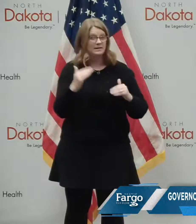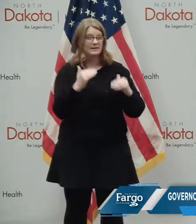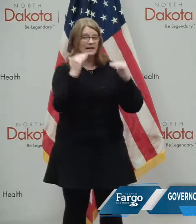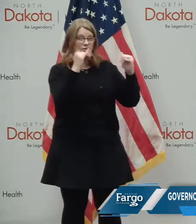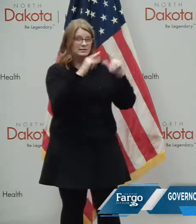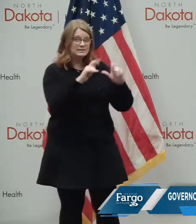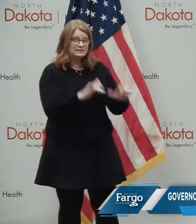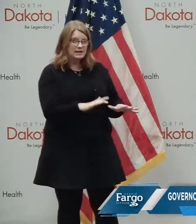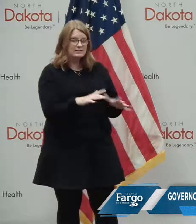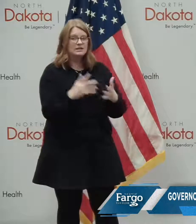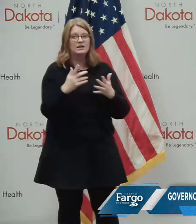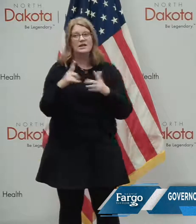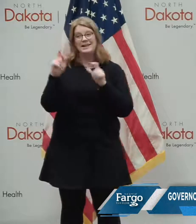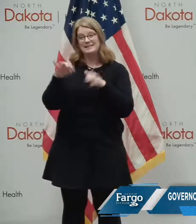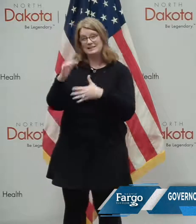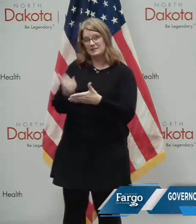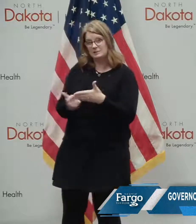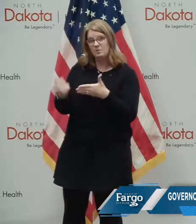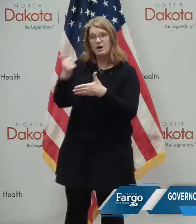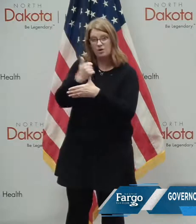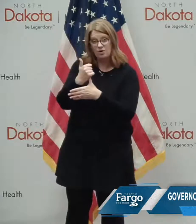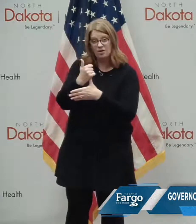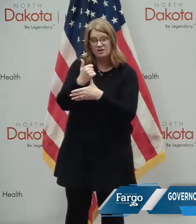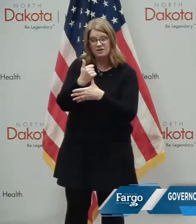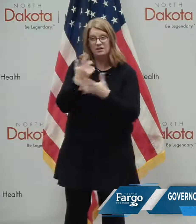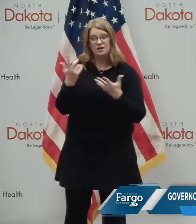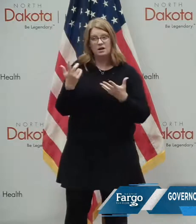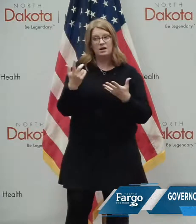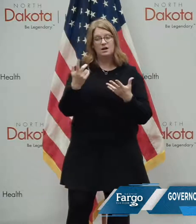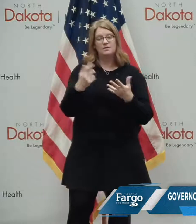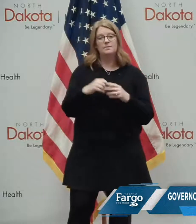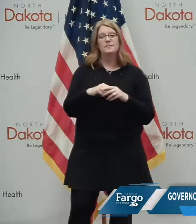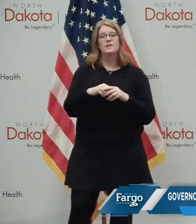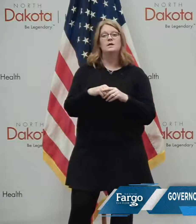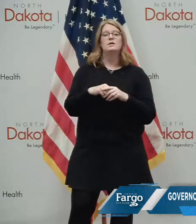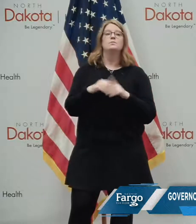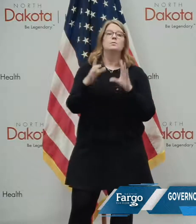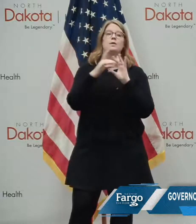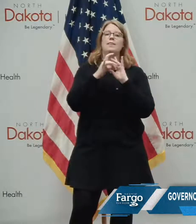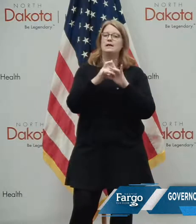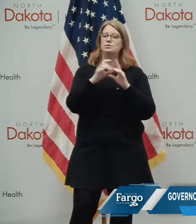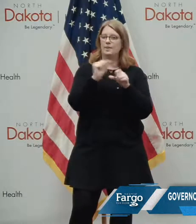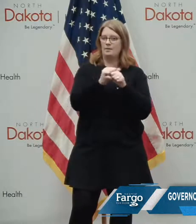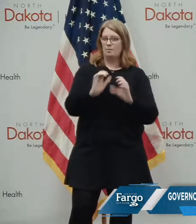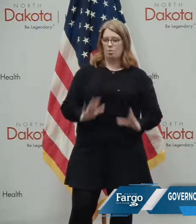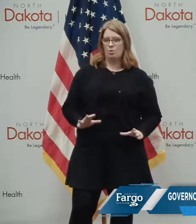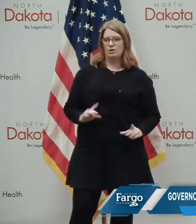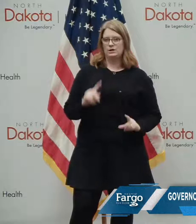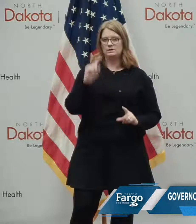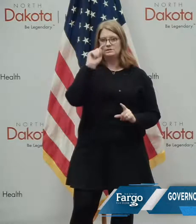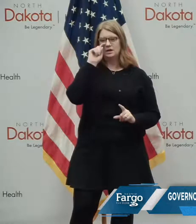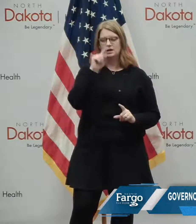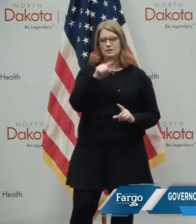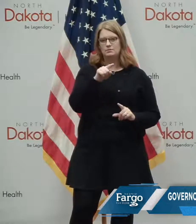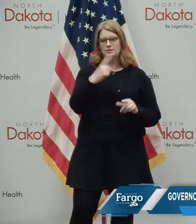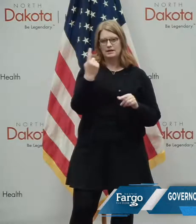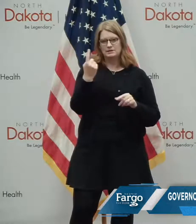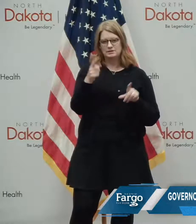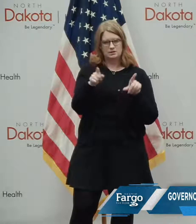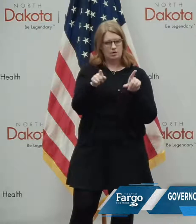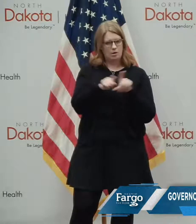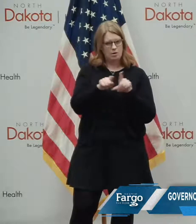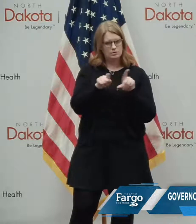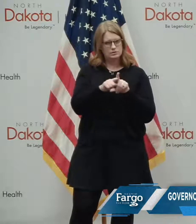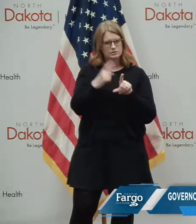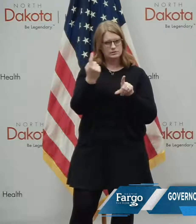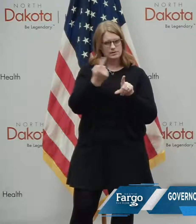making testing a priority, all of those things that we're doing. But in terms of the workers, that's also something, again, and whether